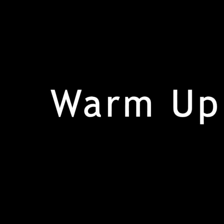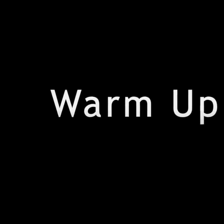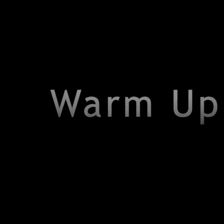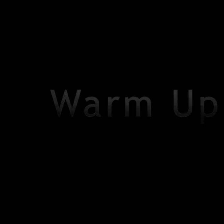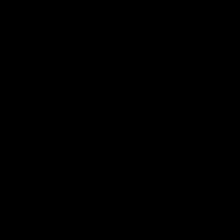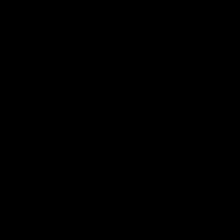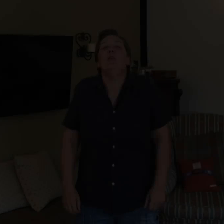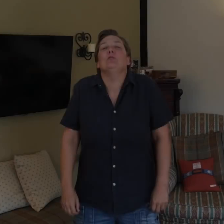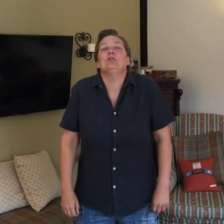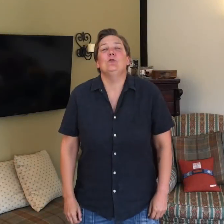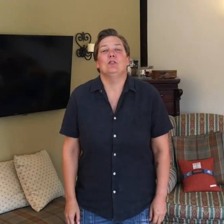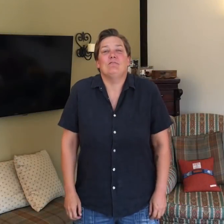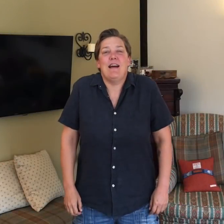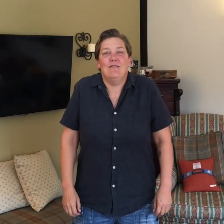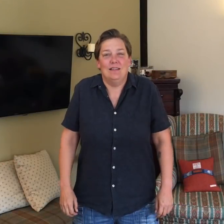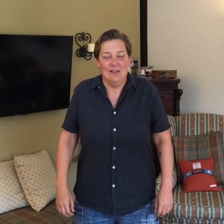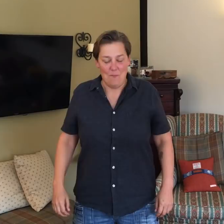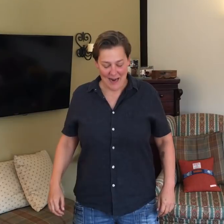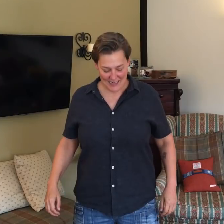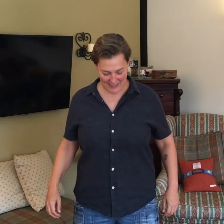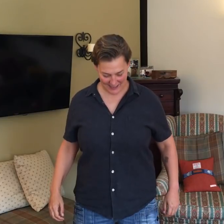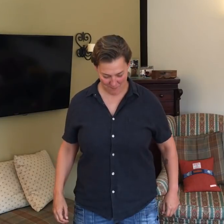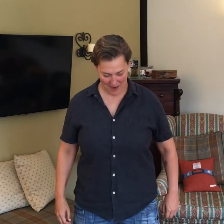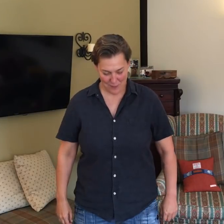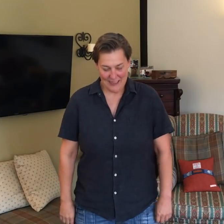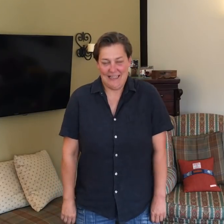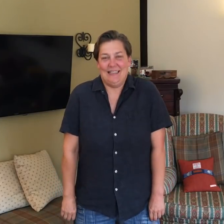So just roll your shoulders around a little bit, backwards